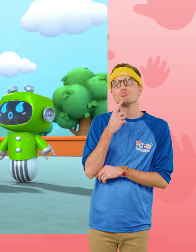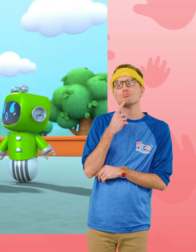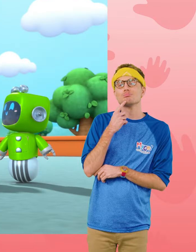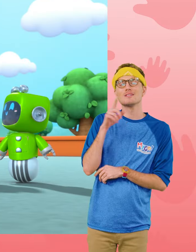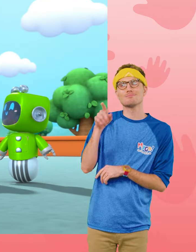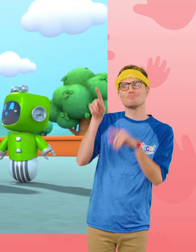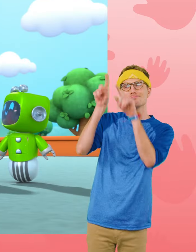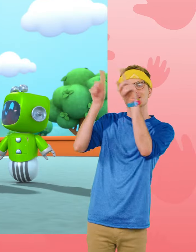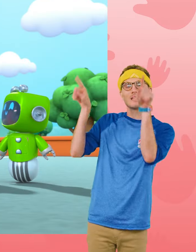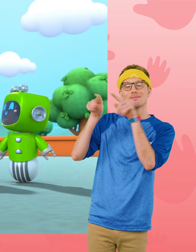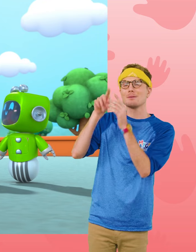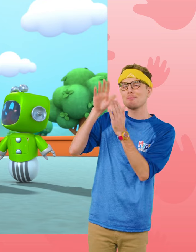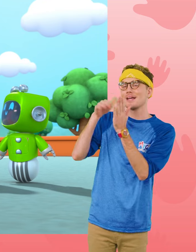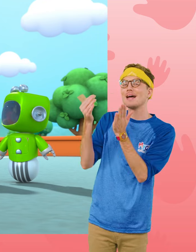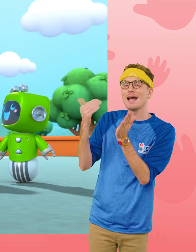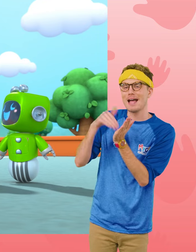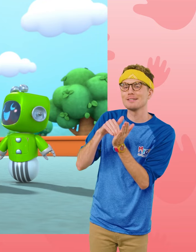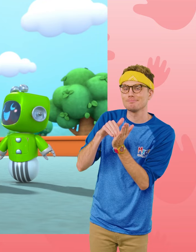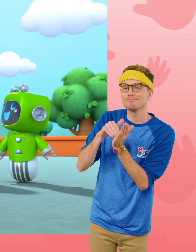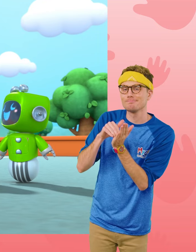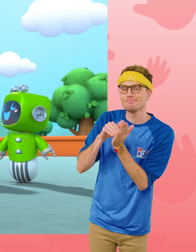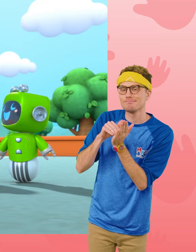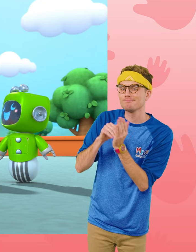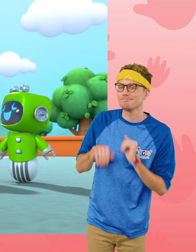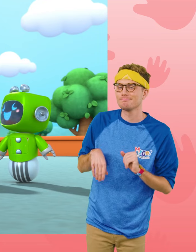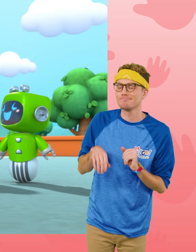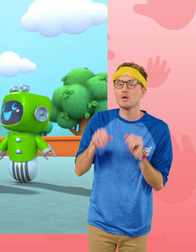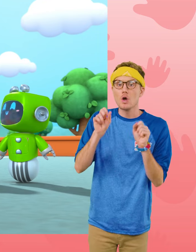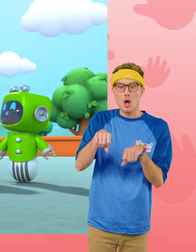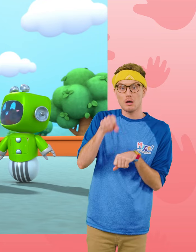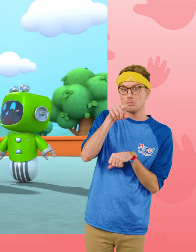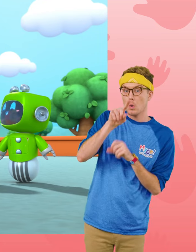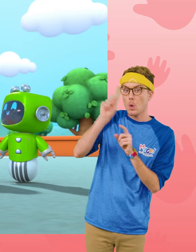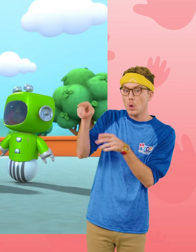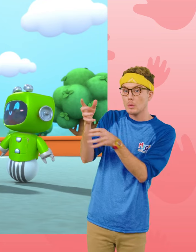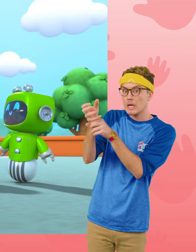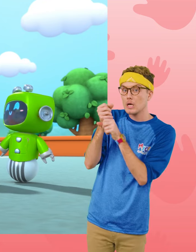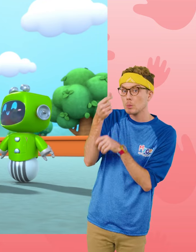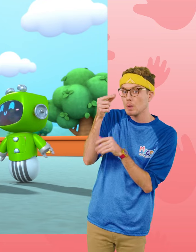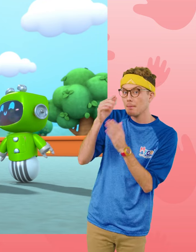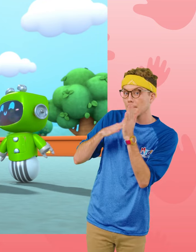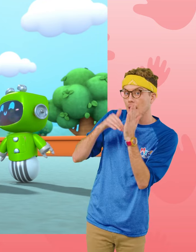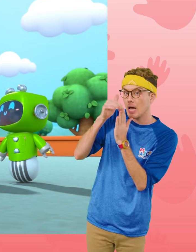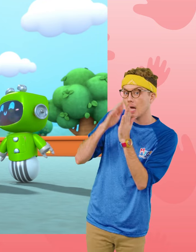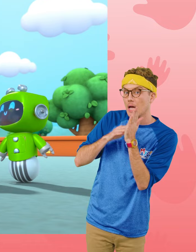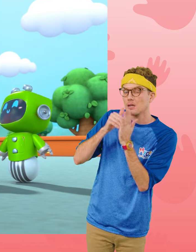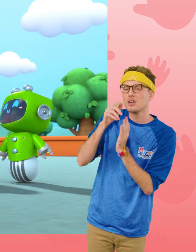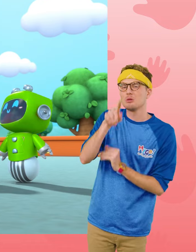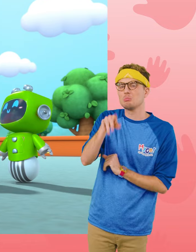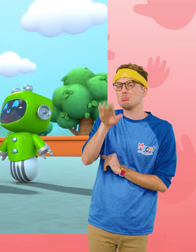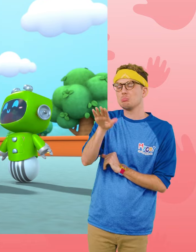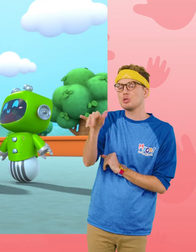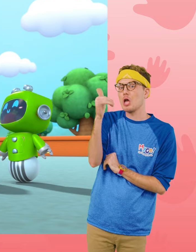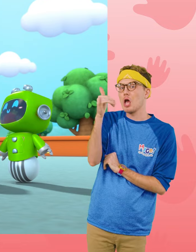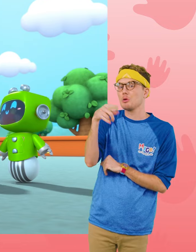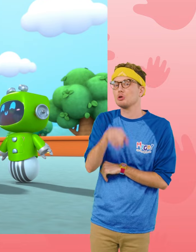It's time to repaint the sign mechanicals. Blue, can you please get the green paint and take Yellow up on the roof to